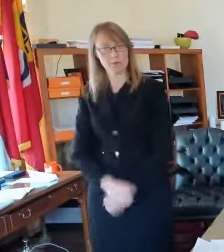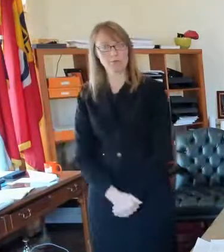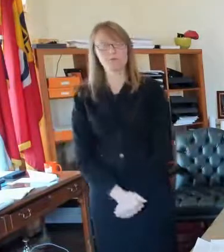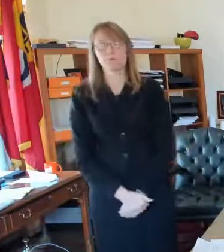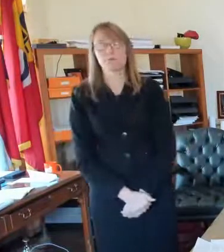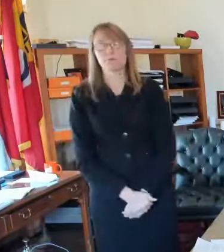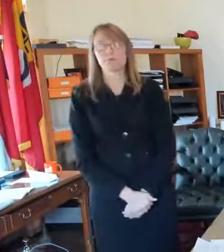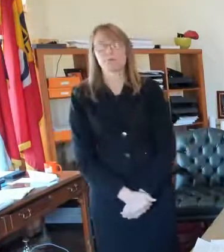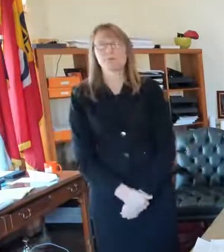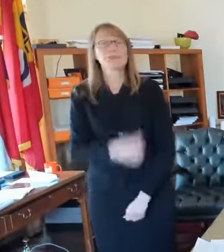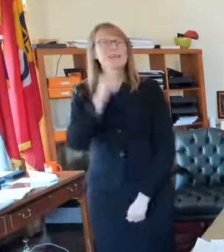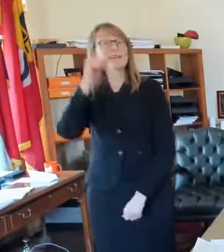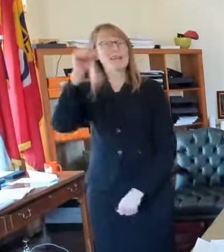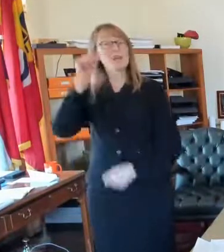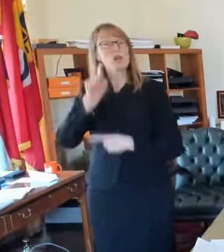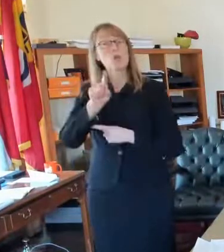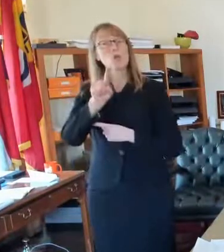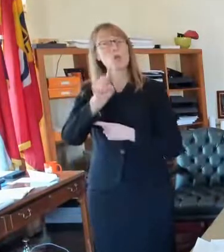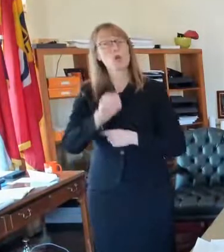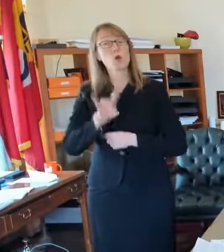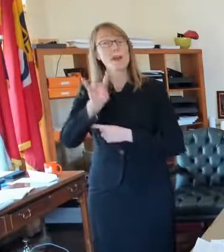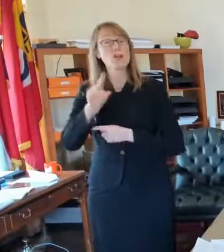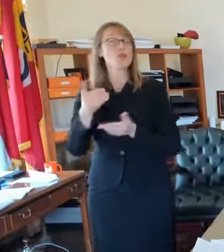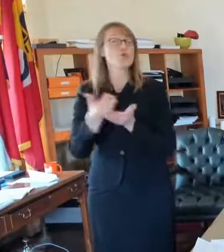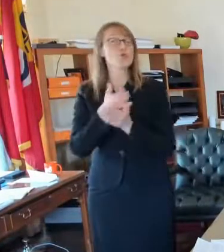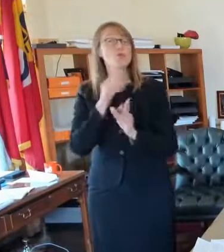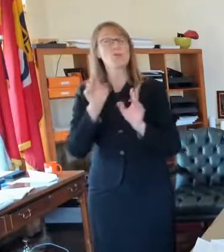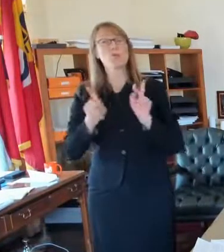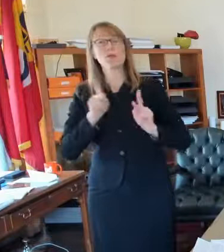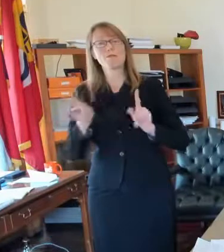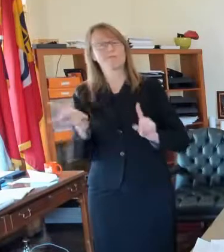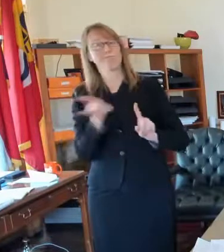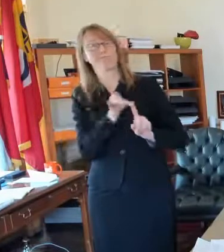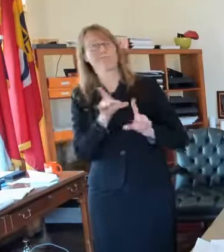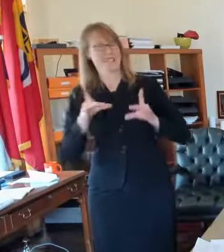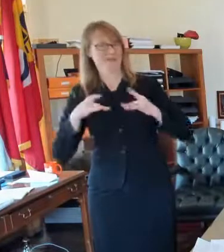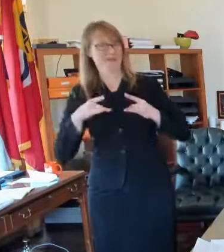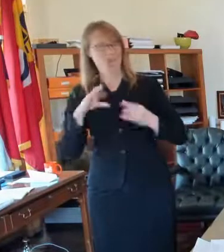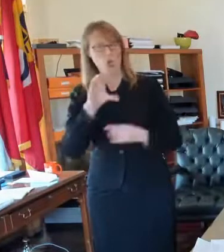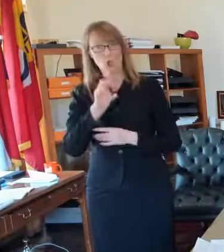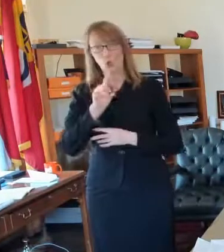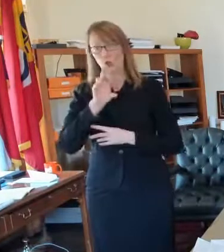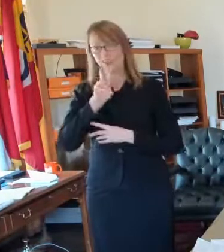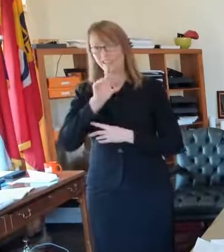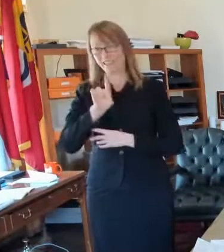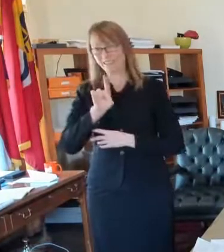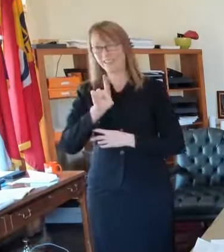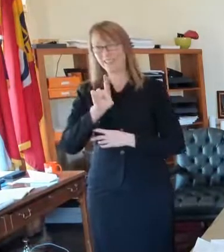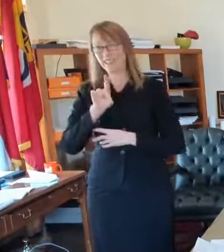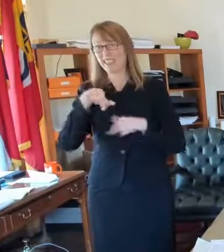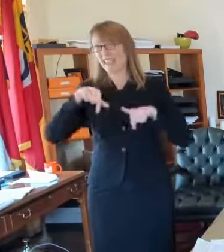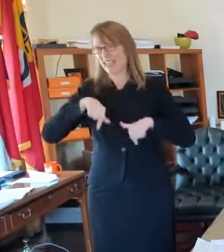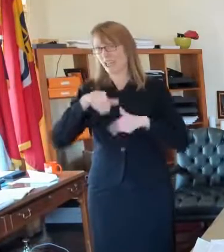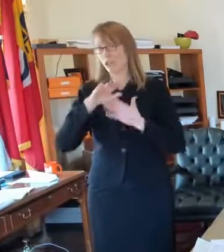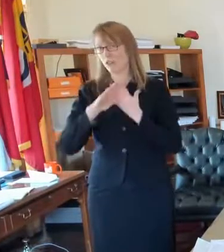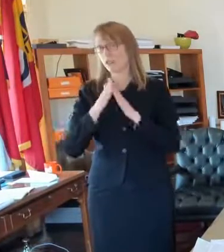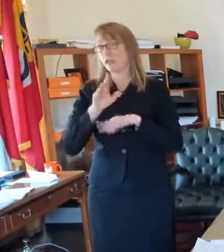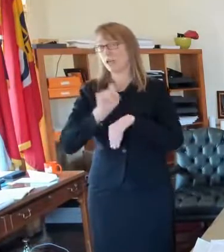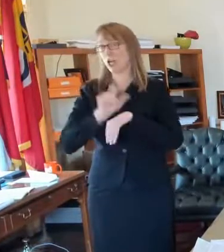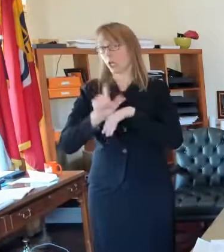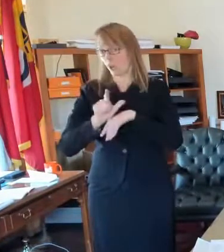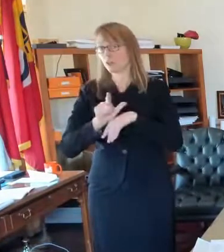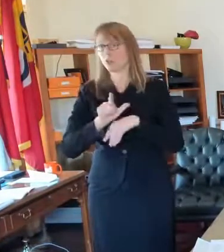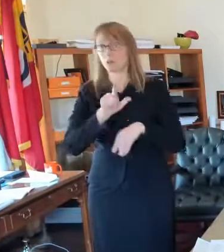yesterday we reported 108 new COVID cases in the city of St. Louis. That